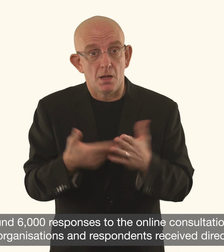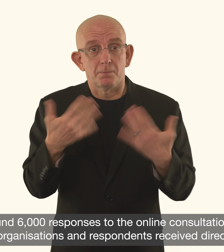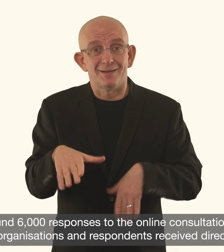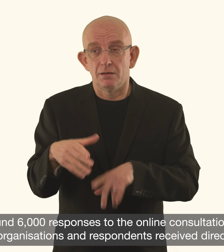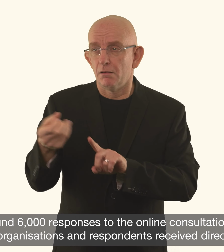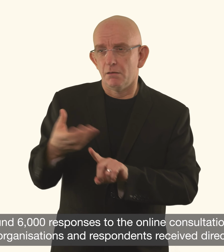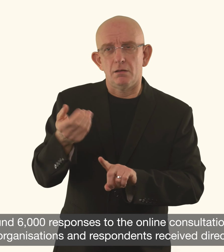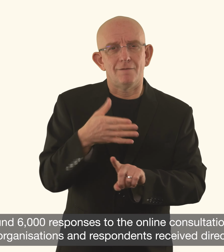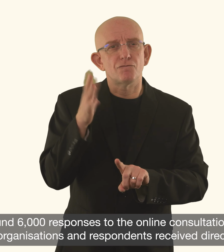directly through email.